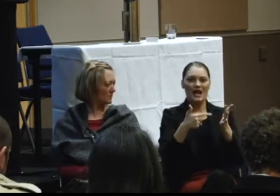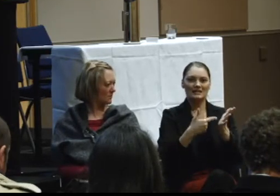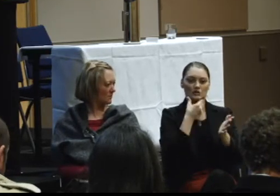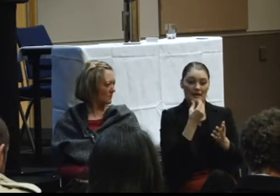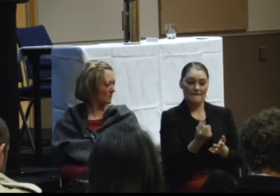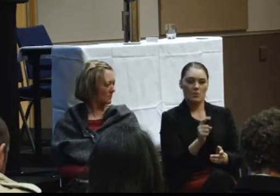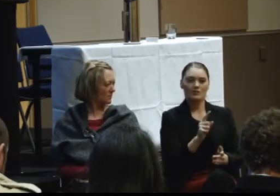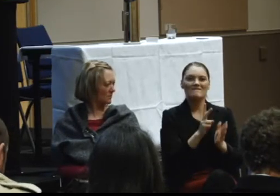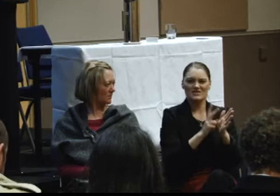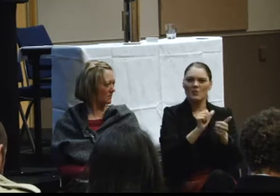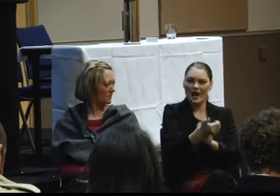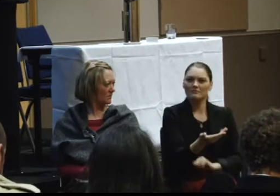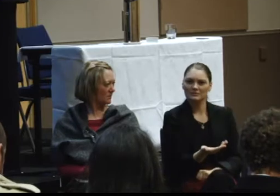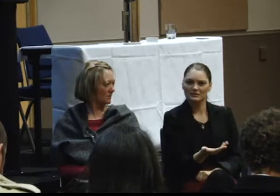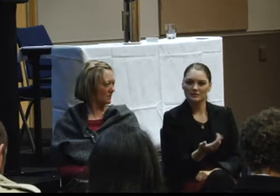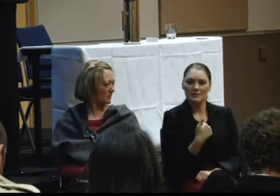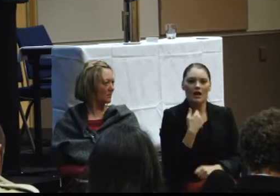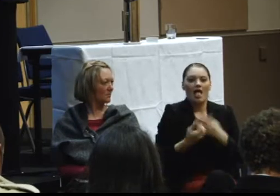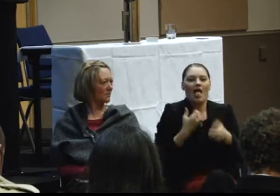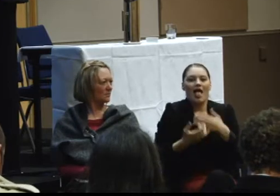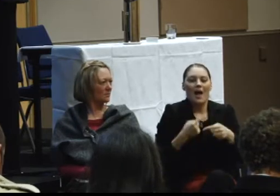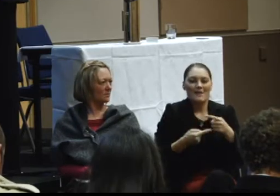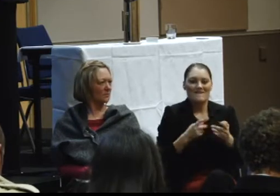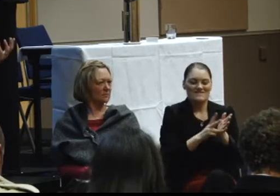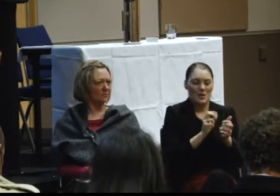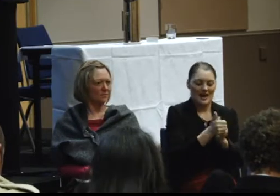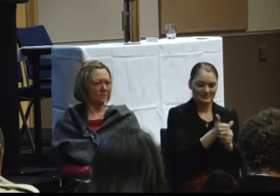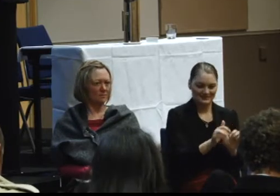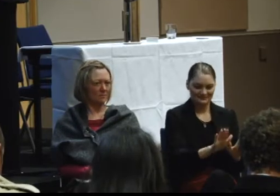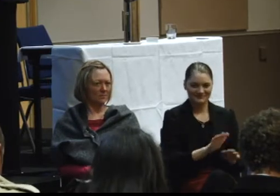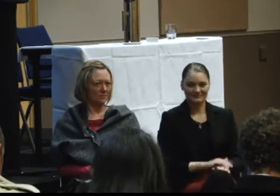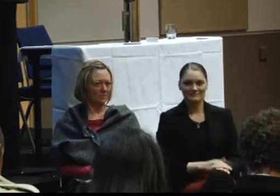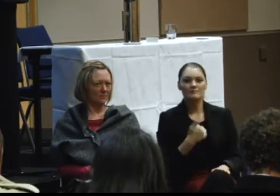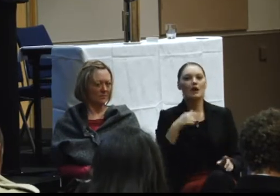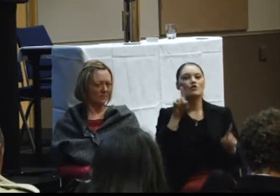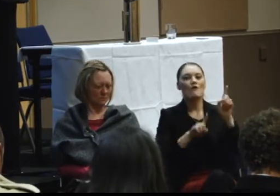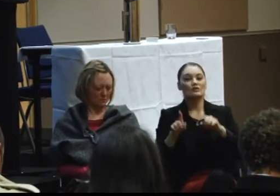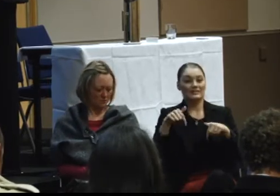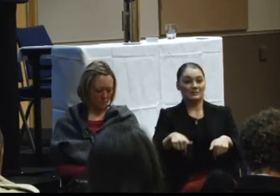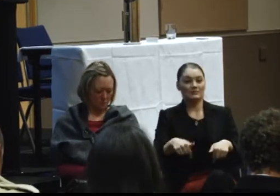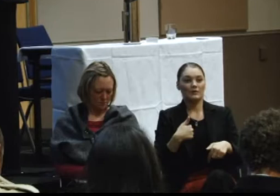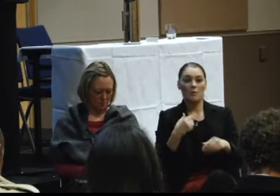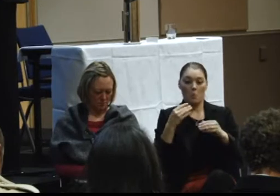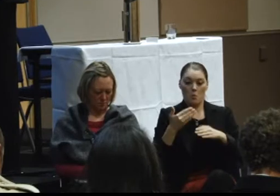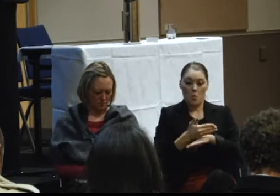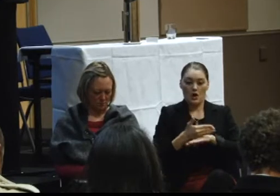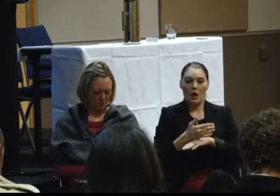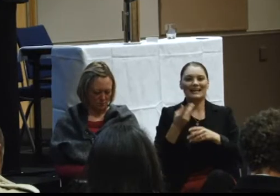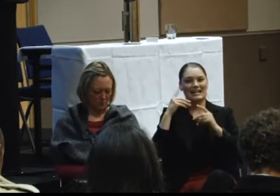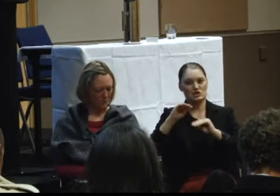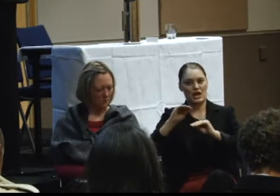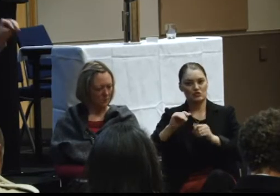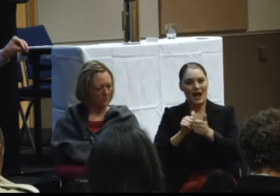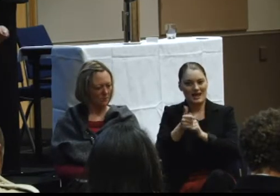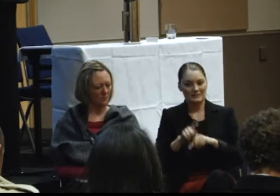my pet rant on the topic. One particular ask I have for people at the conference is I am working on a few educational games at the moment and trying to find